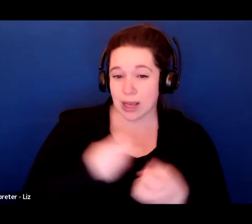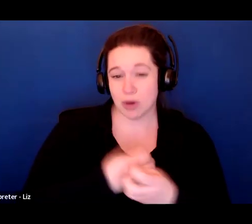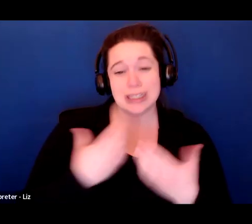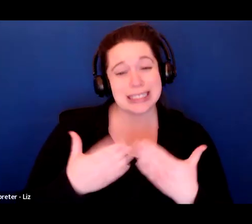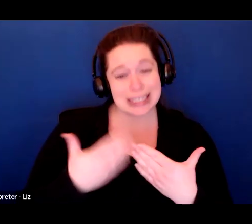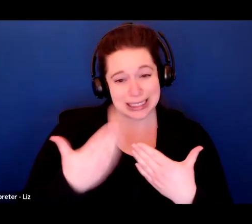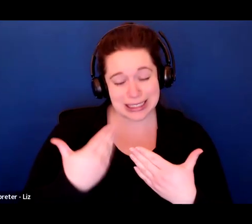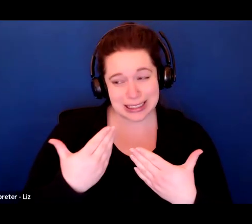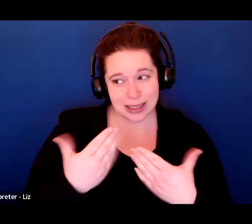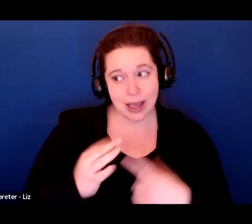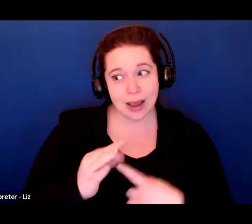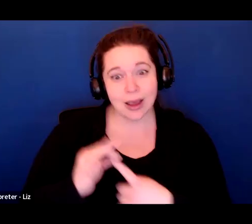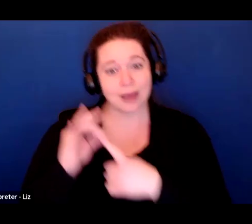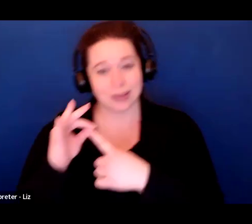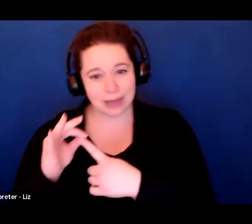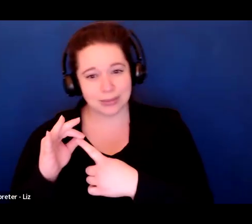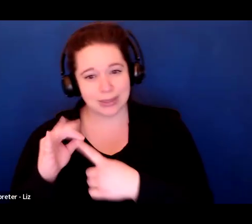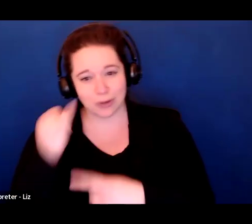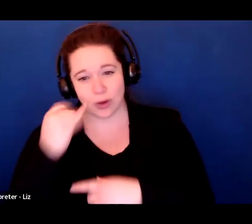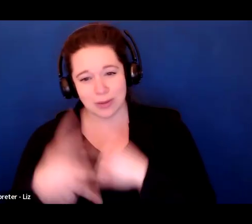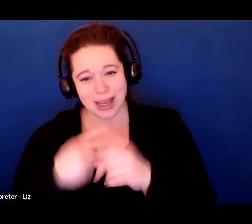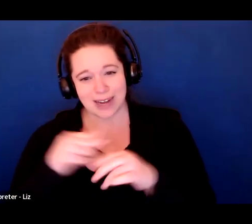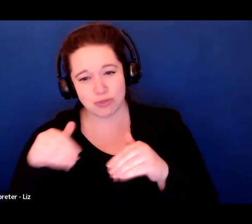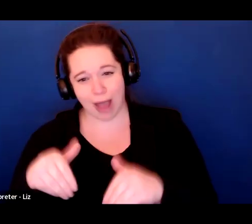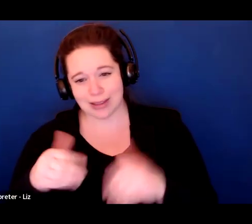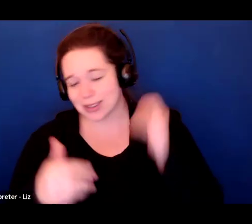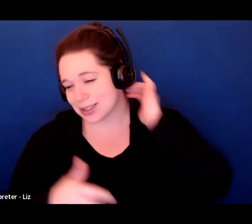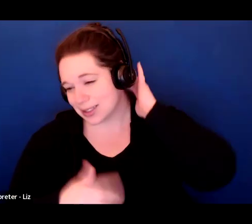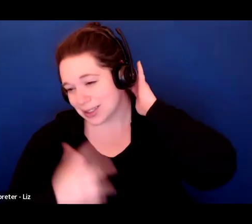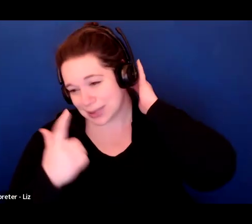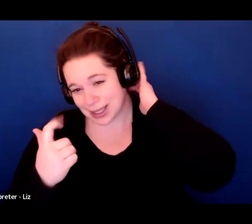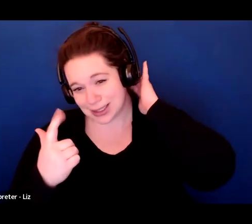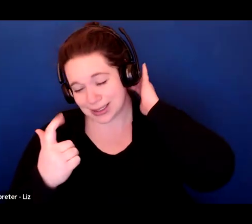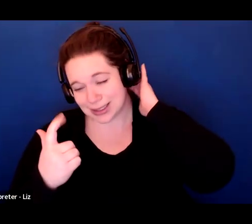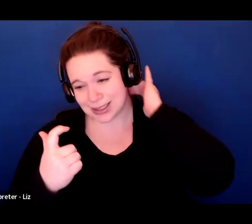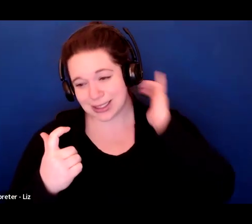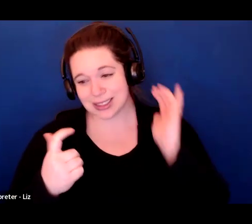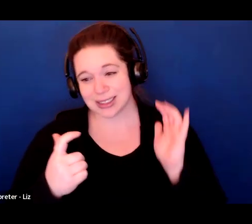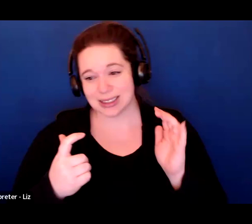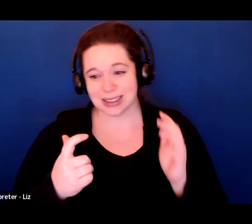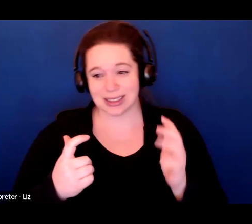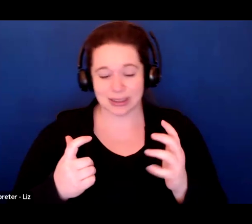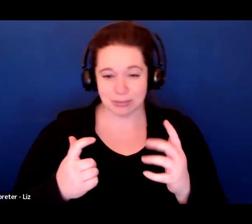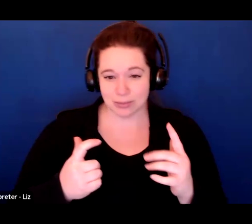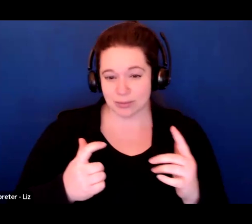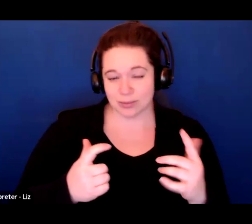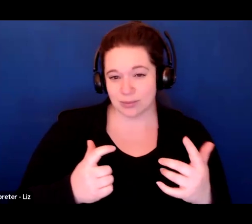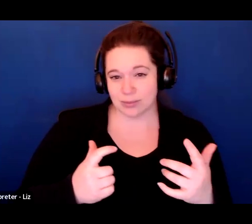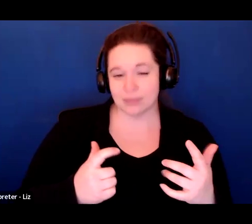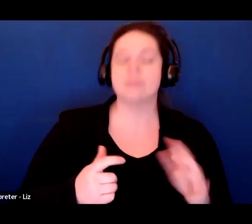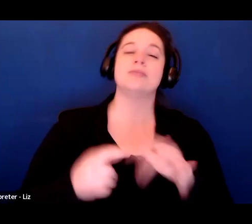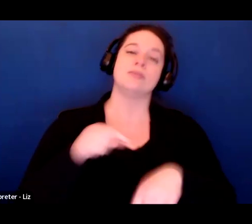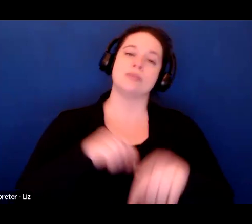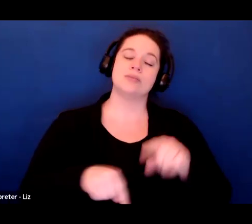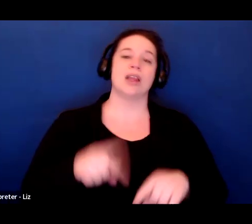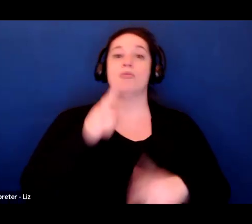easy, except if you have some kind of paralysis, because that could be throughout, somebody falls